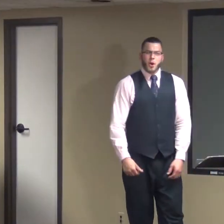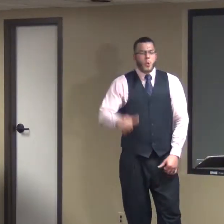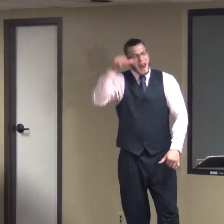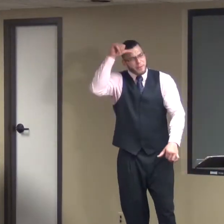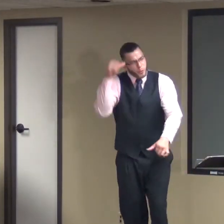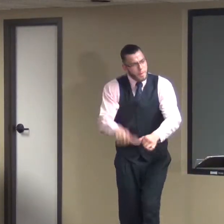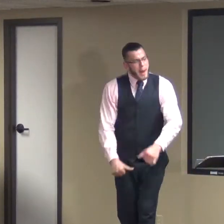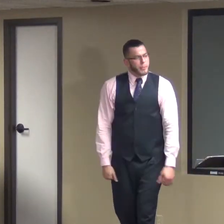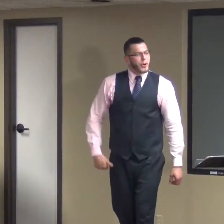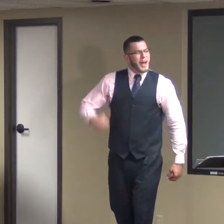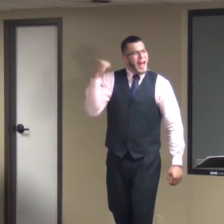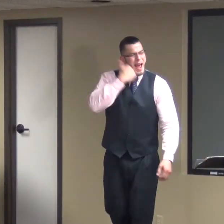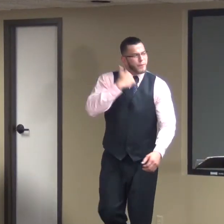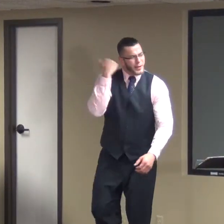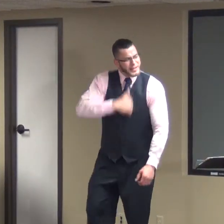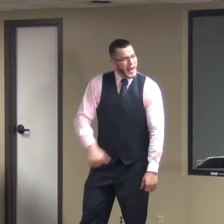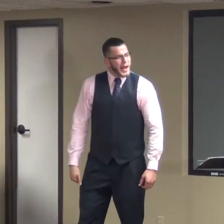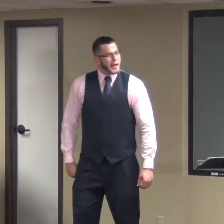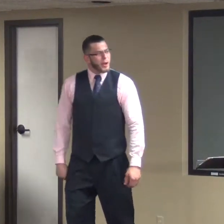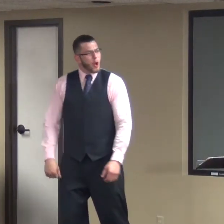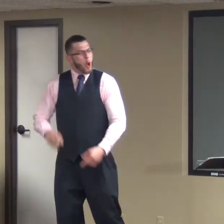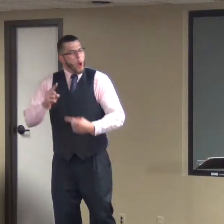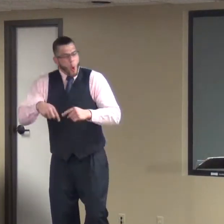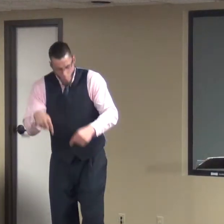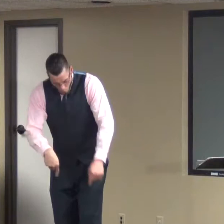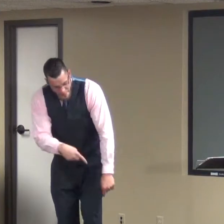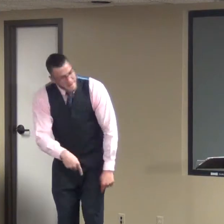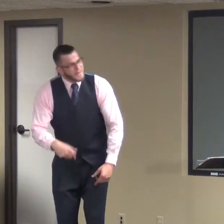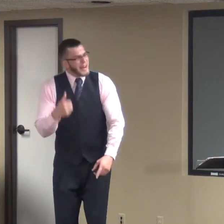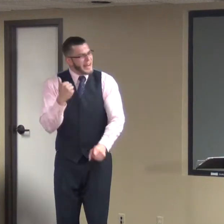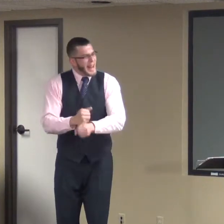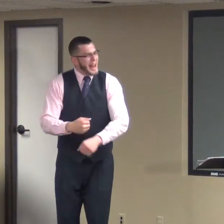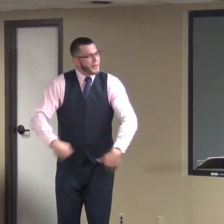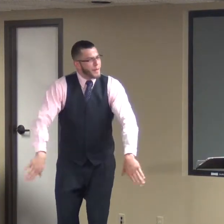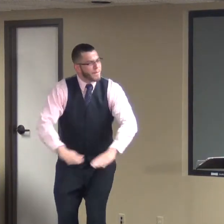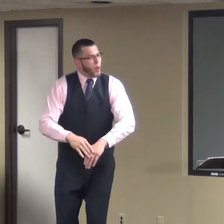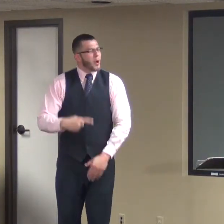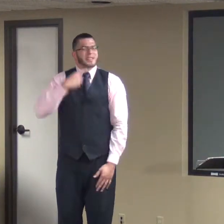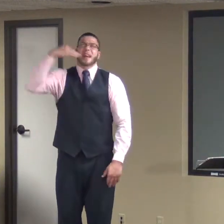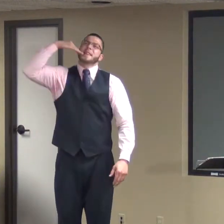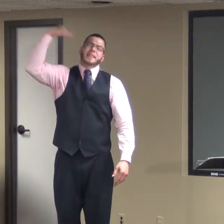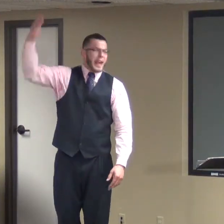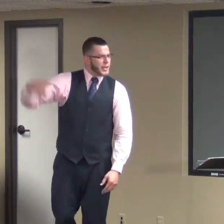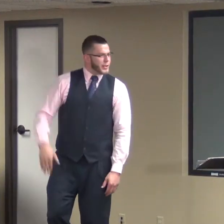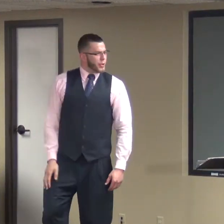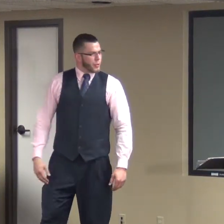We have to remember every day when the feet hit the floor, say thank you.